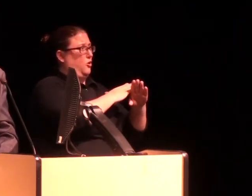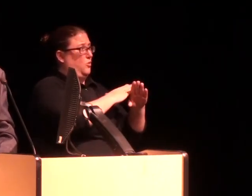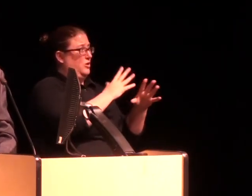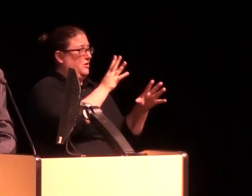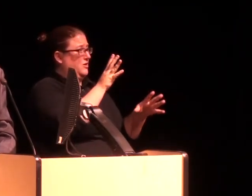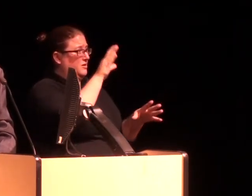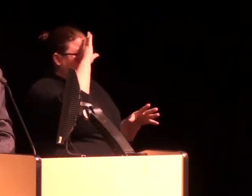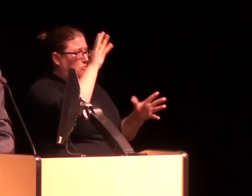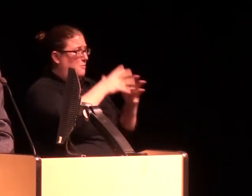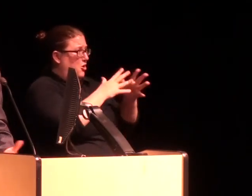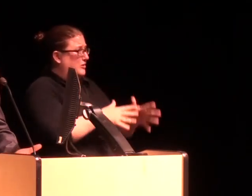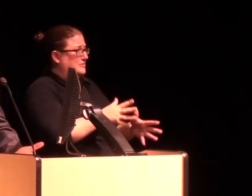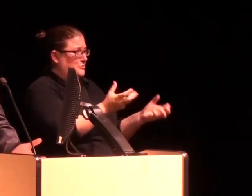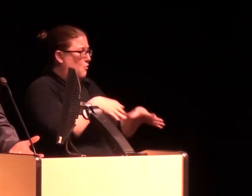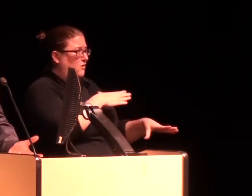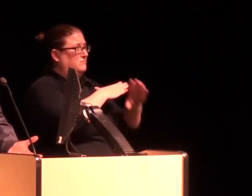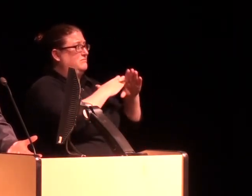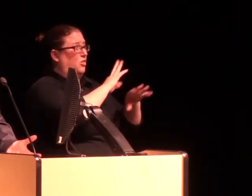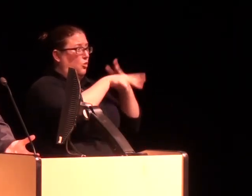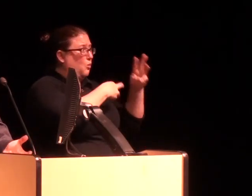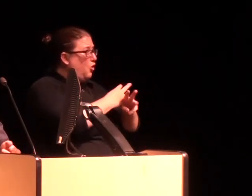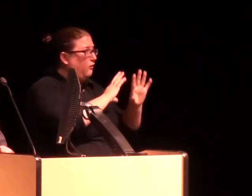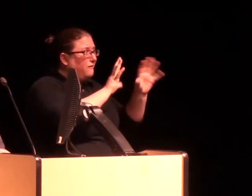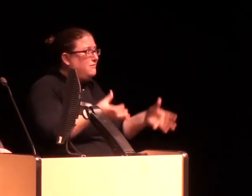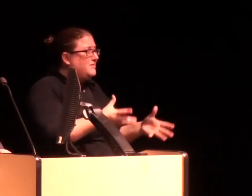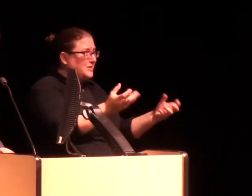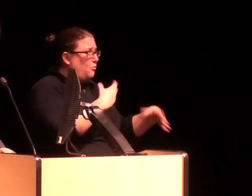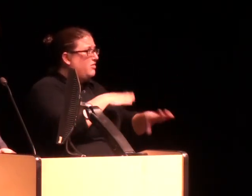world don't want the pardon. Why is that?